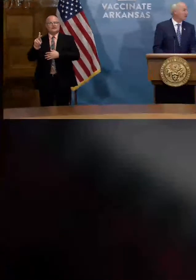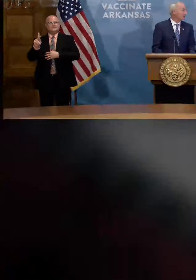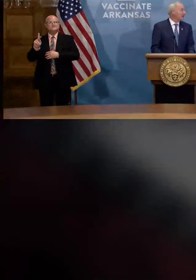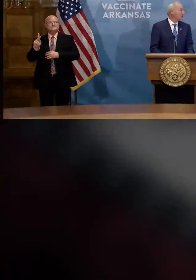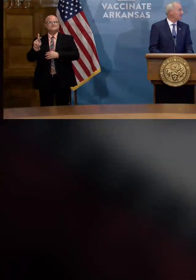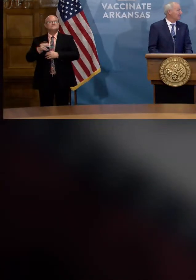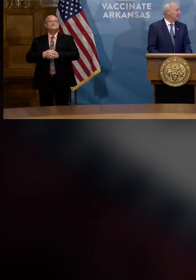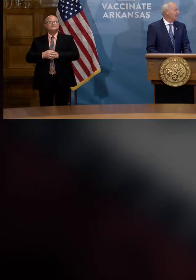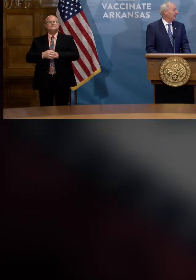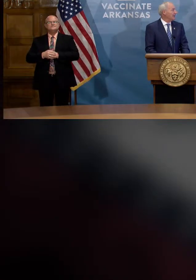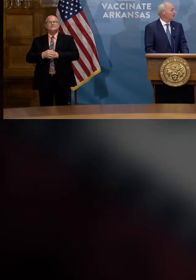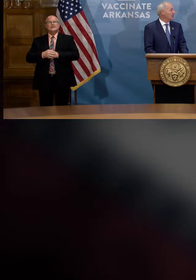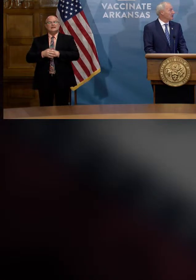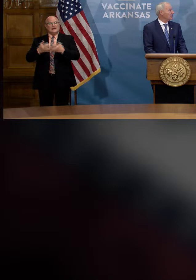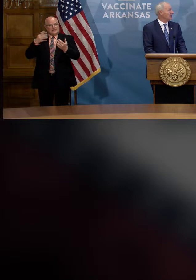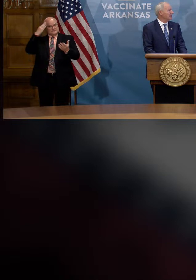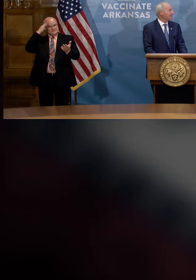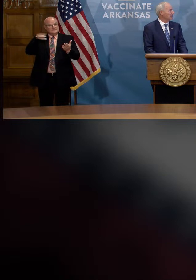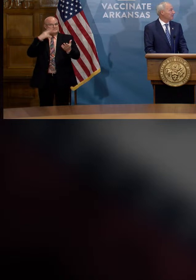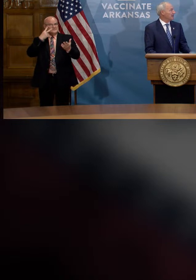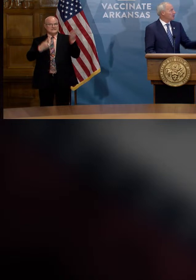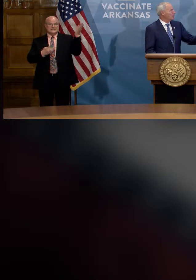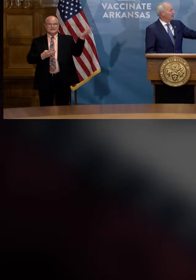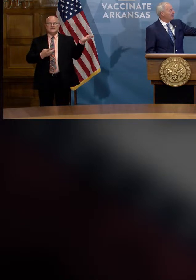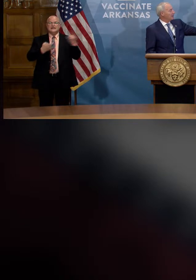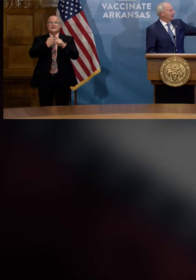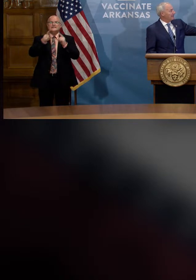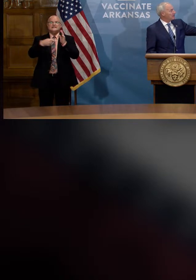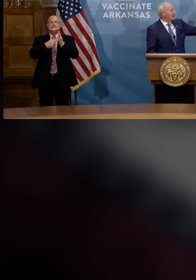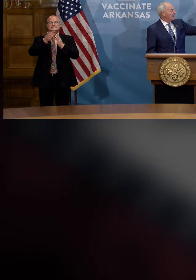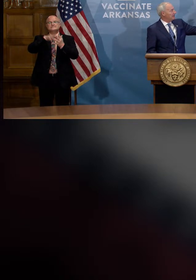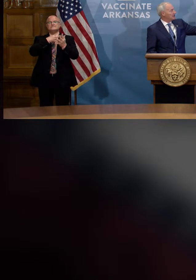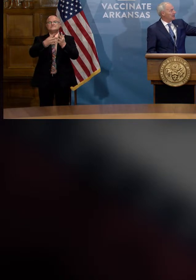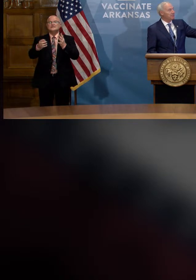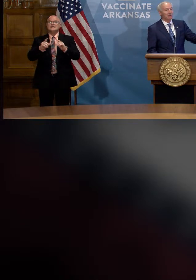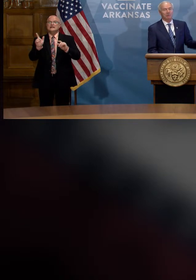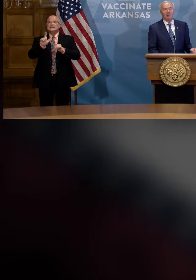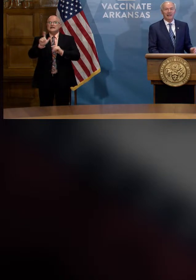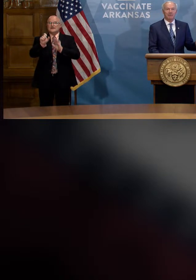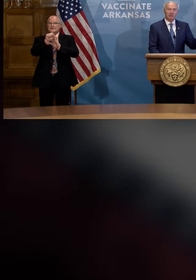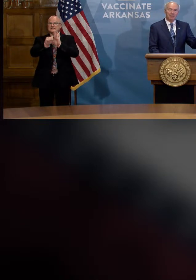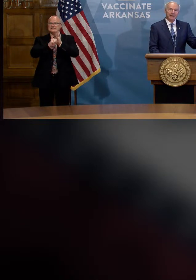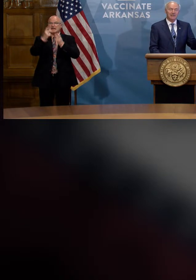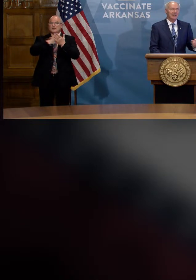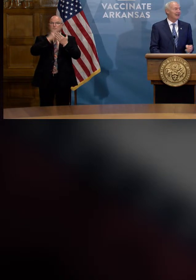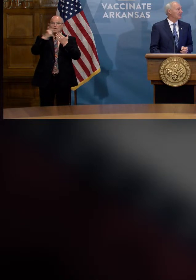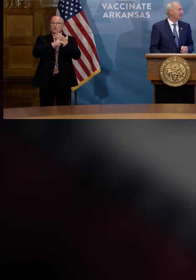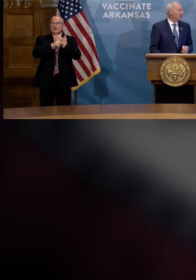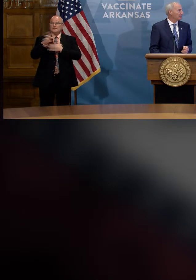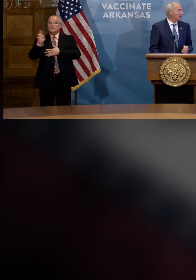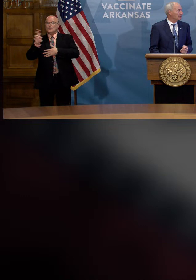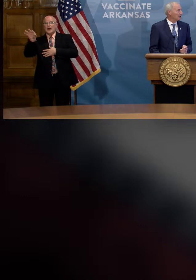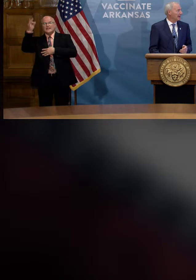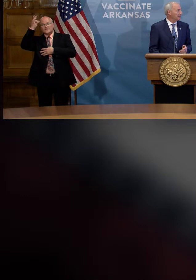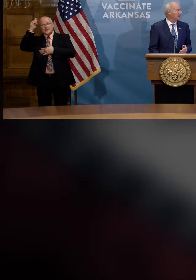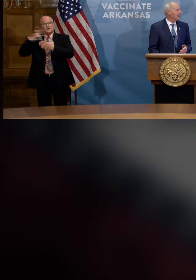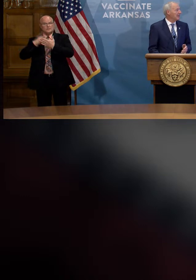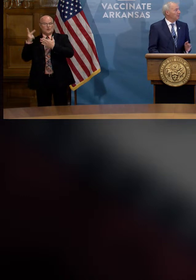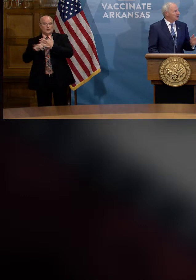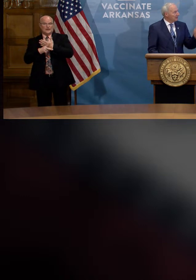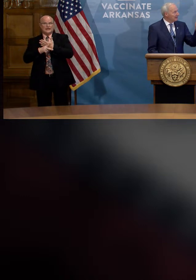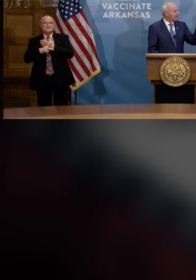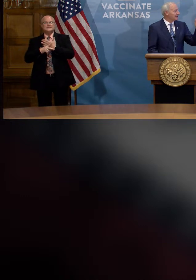and administration. As you can see from this, you have on the left side the state program, on the right side the federal